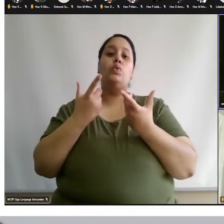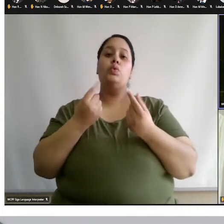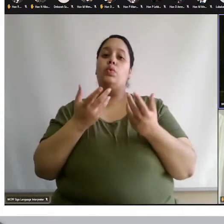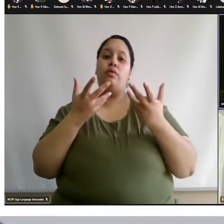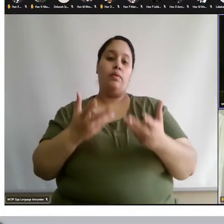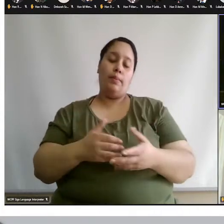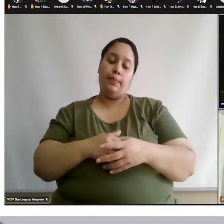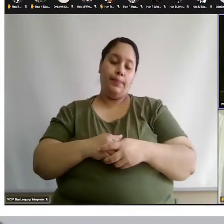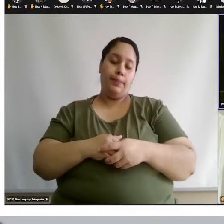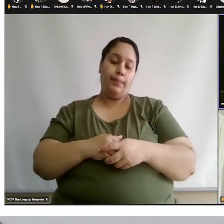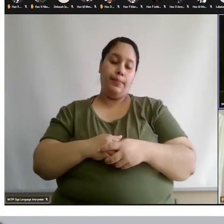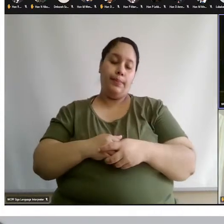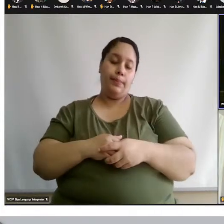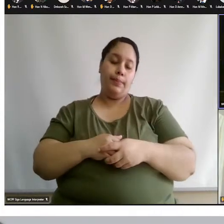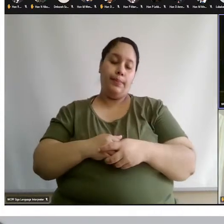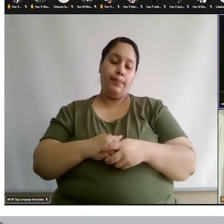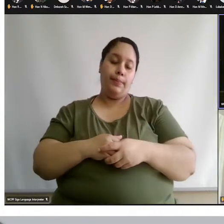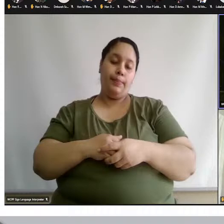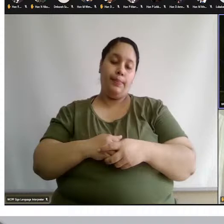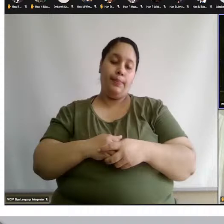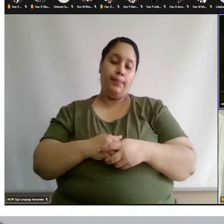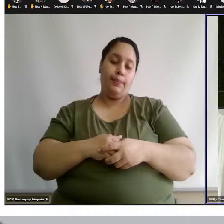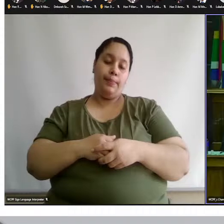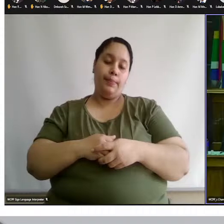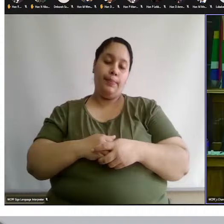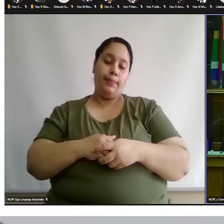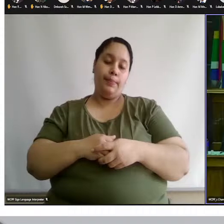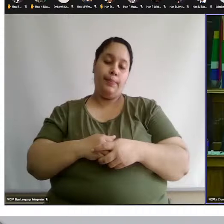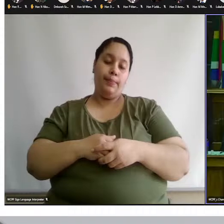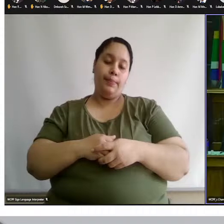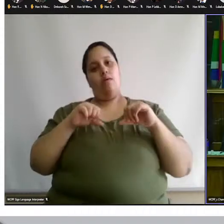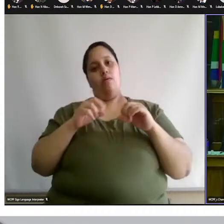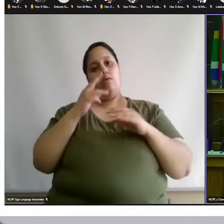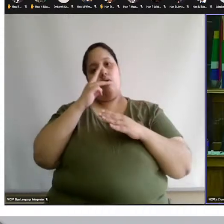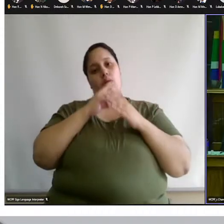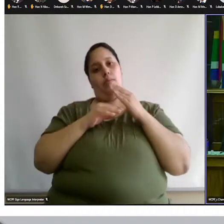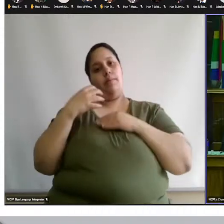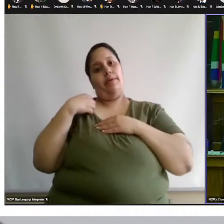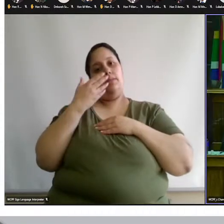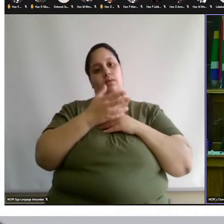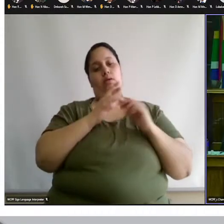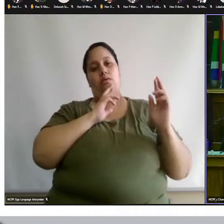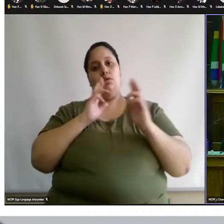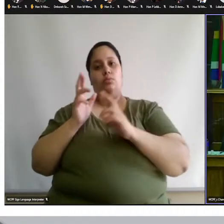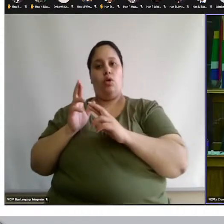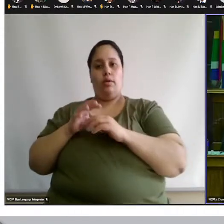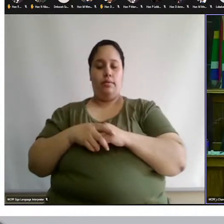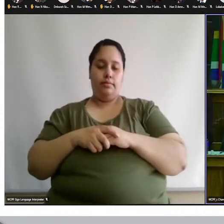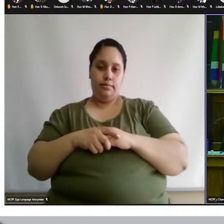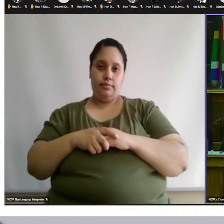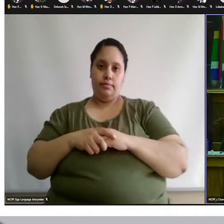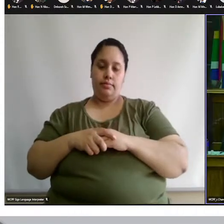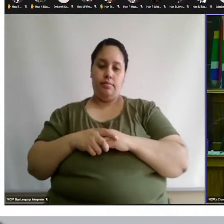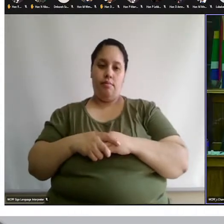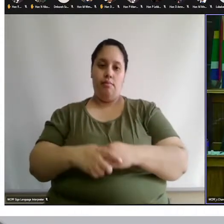you, Honourable Murray. May I now request the Honourable Minister to respond?